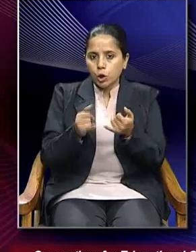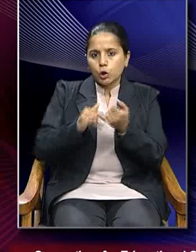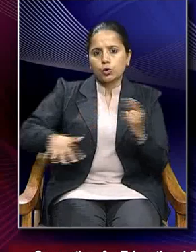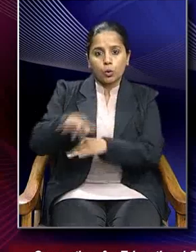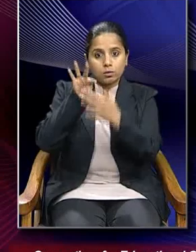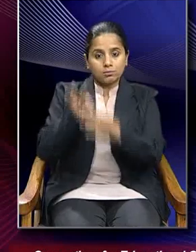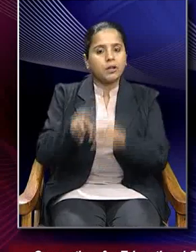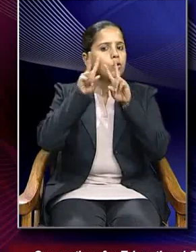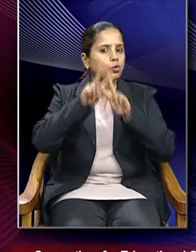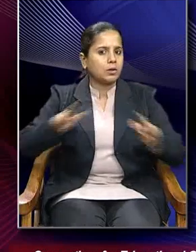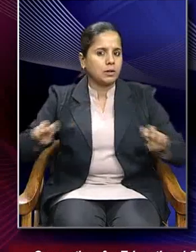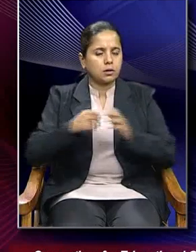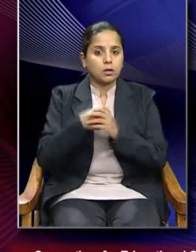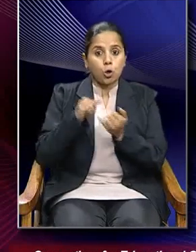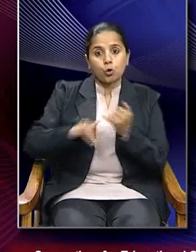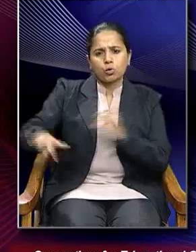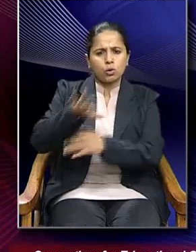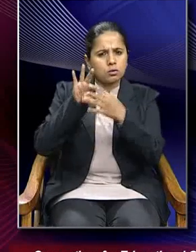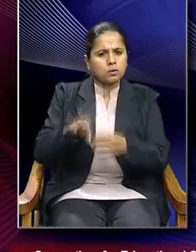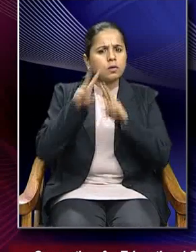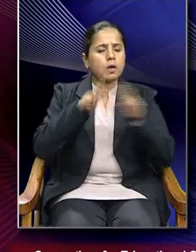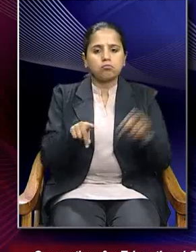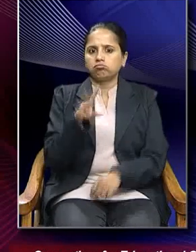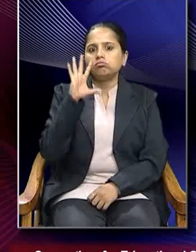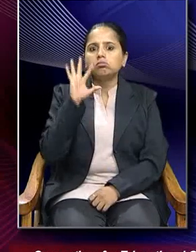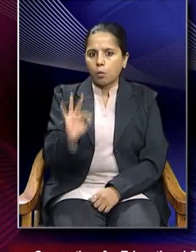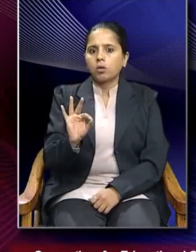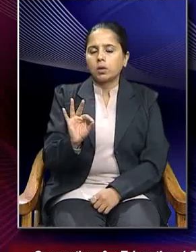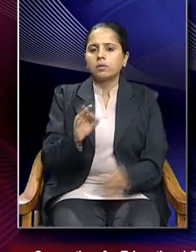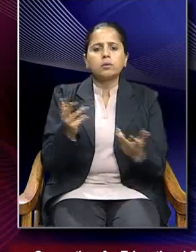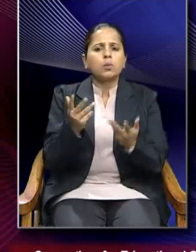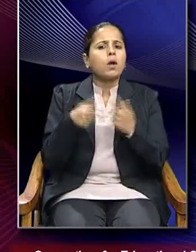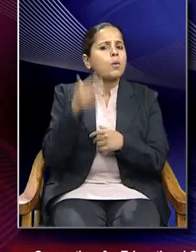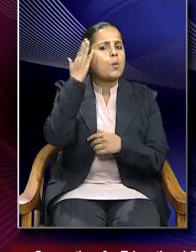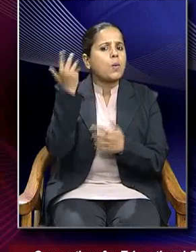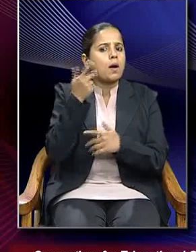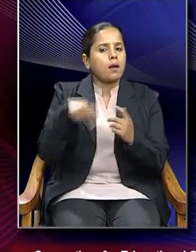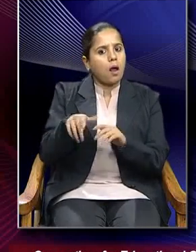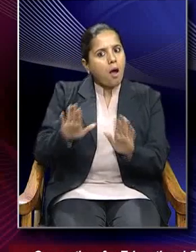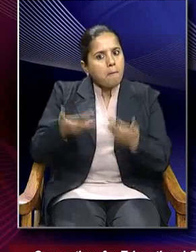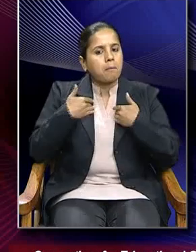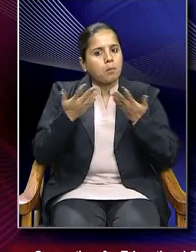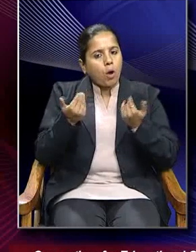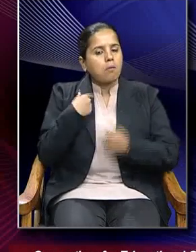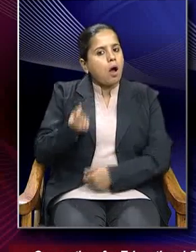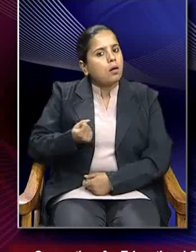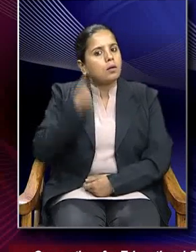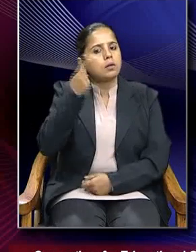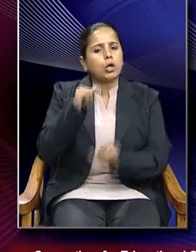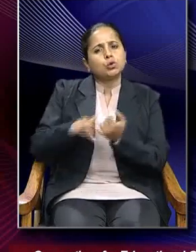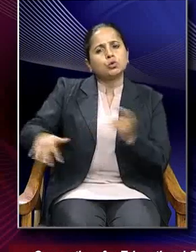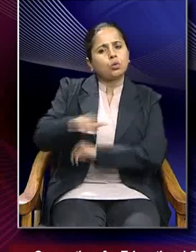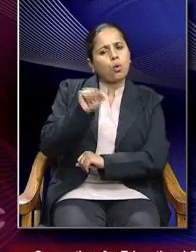Research. Sociological research is very significant because it enables us to understand the